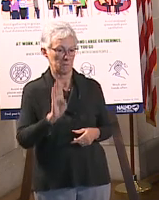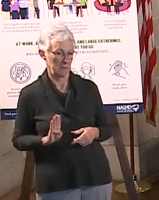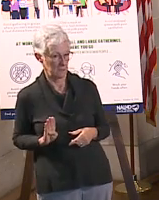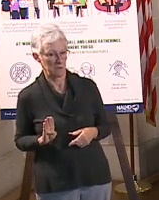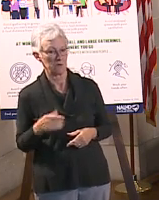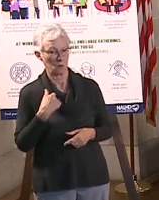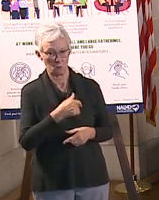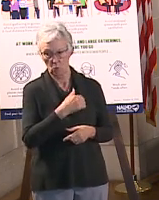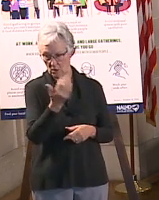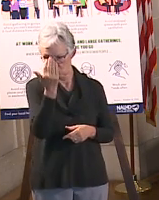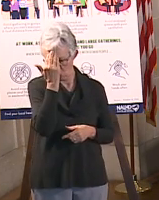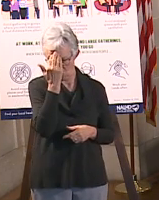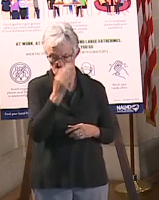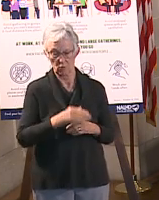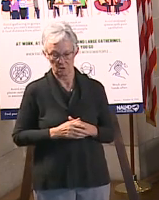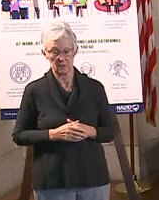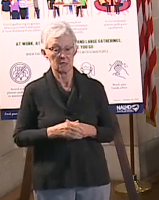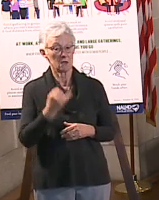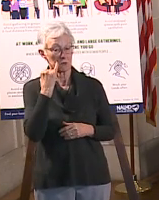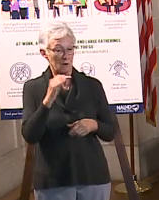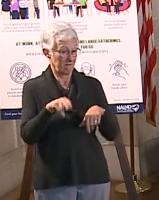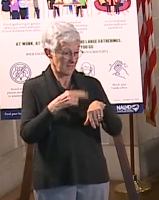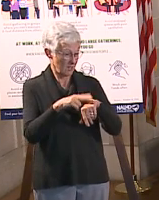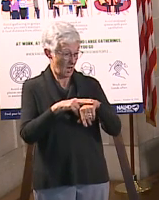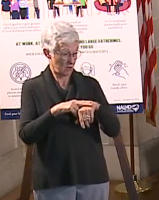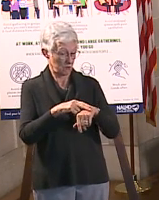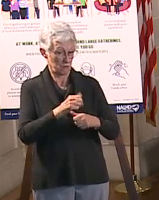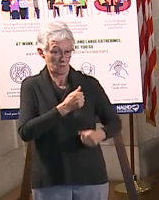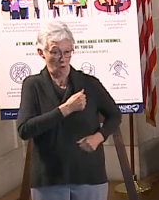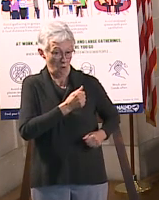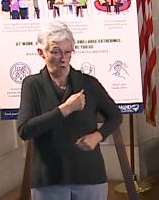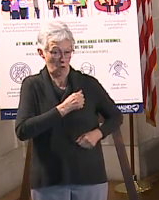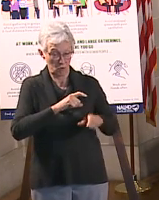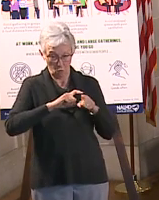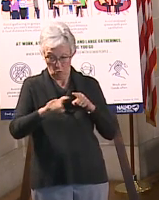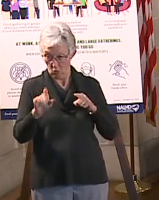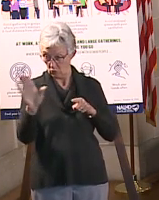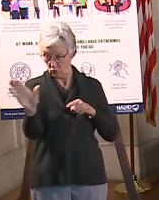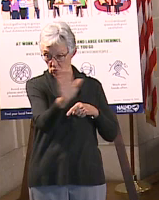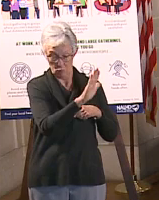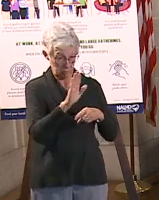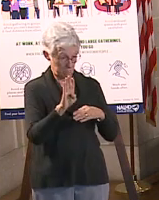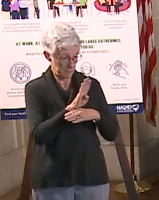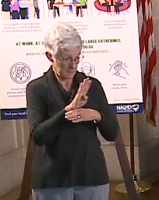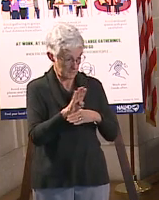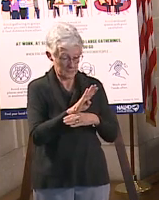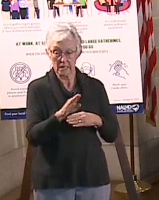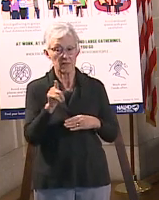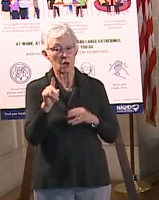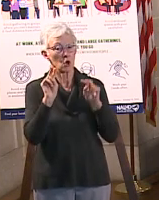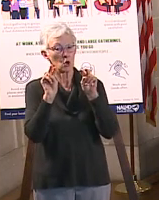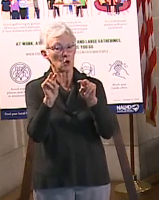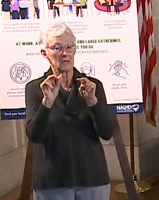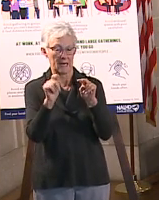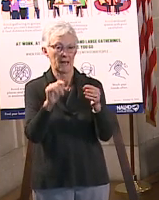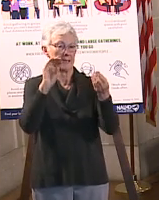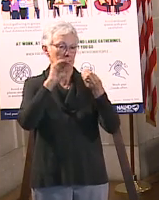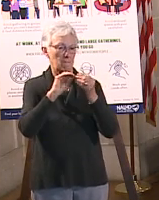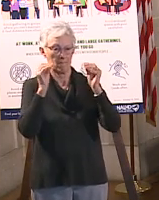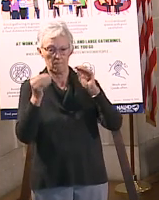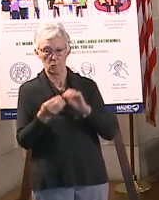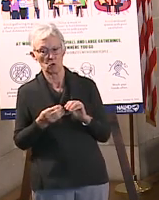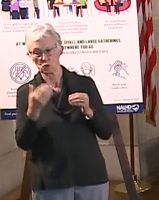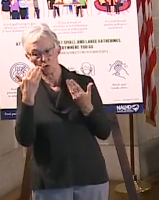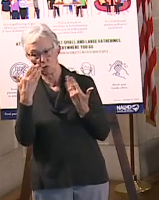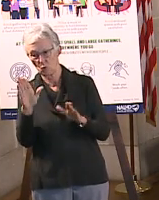things. So again, if the National Guard calls you and said they're trying to get information, it's about the total number of people. We're not looking for names. We're just looking for how many